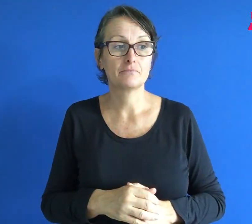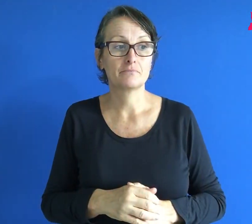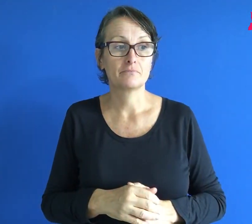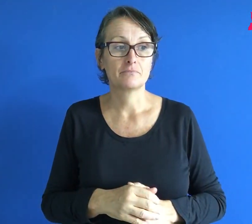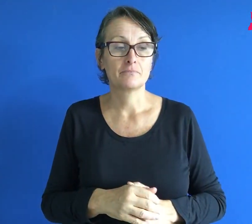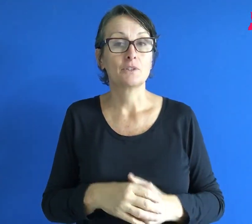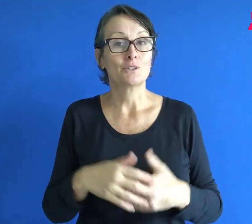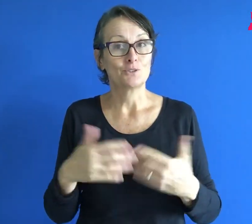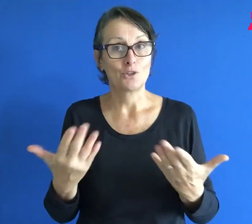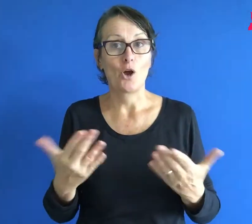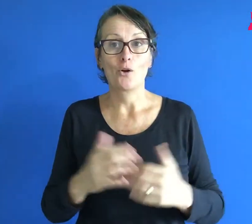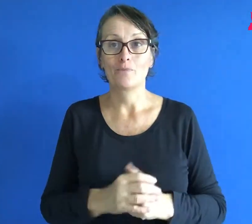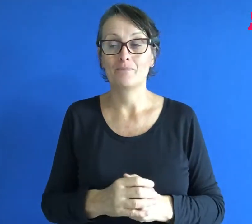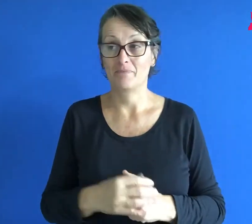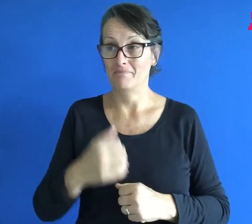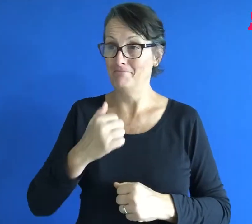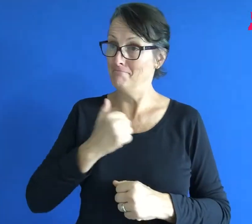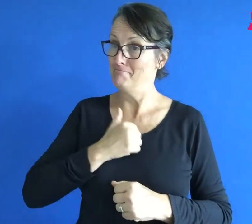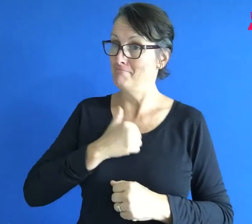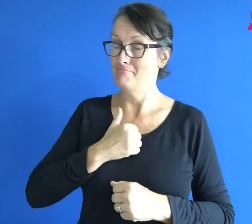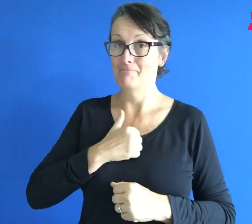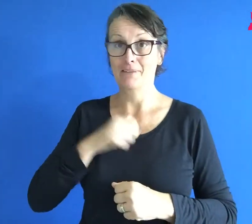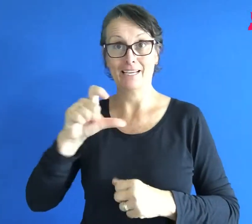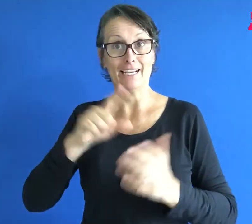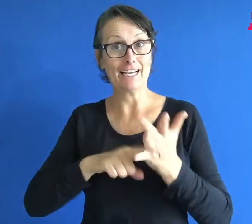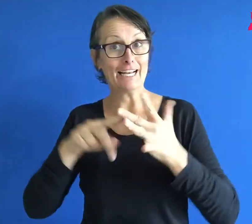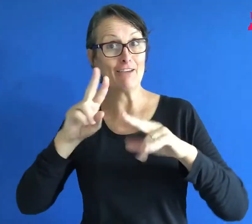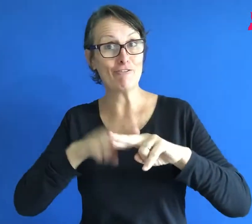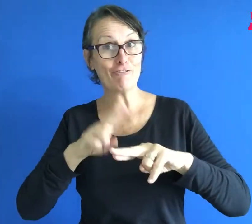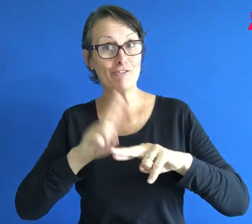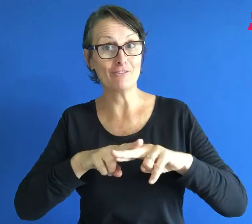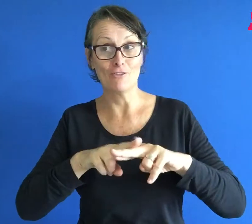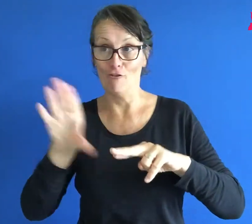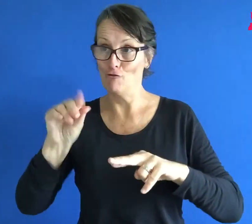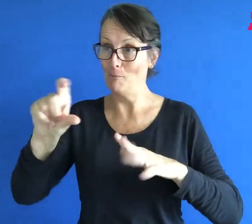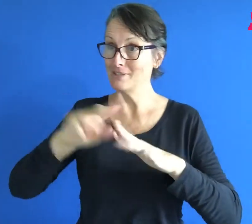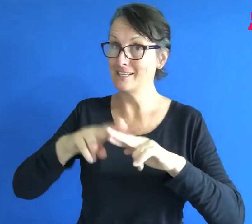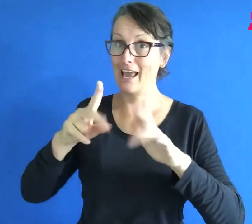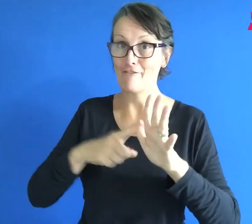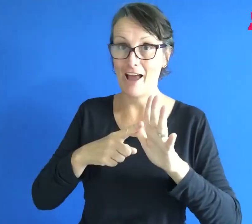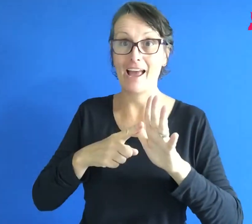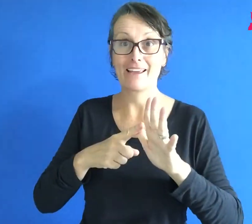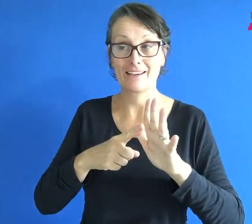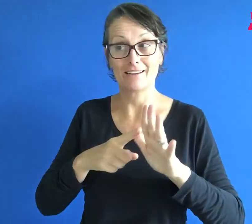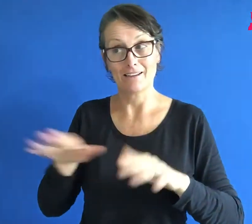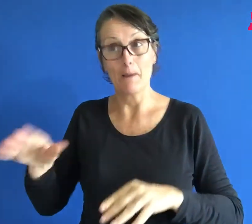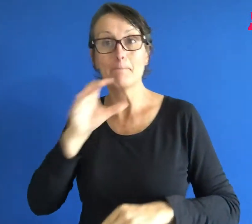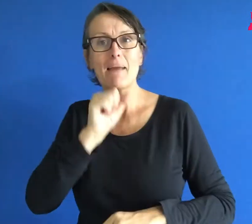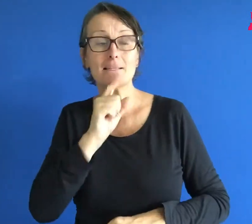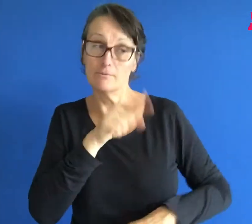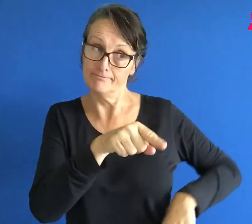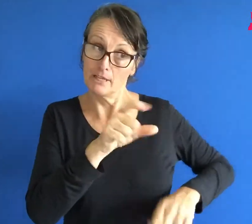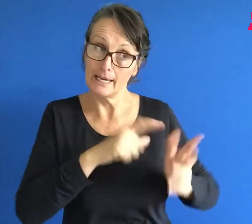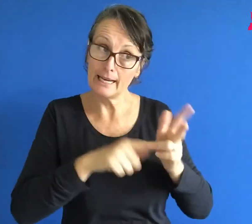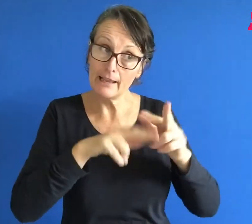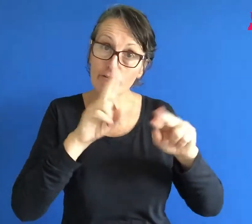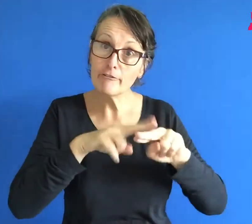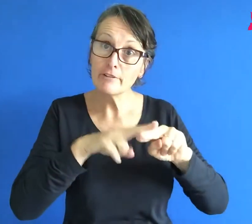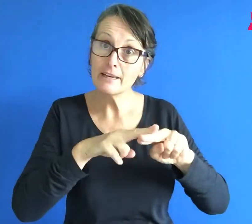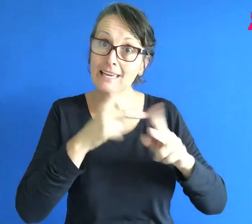Oh, jeez. Yes, Cliffy. Cliffy the Buccaneer, yes. Cliffy, if we're going to a house and there's any chance of anyone being under it, you'll be staying